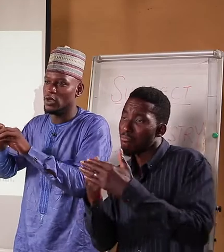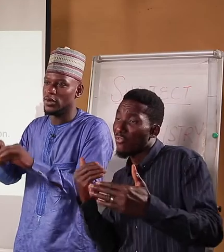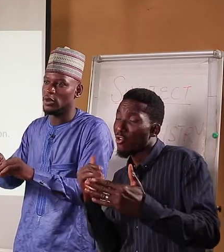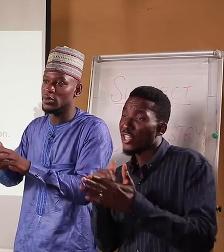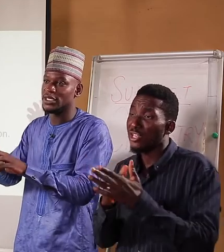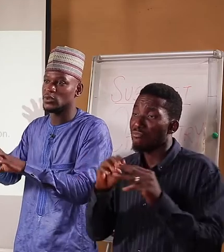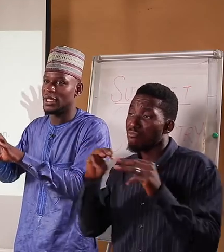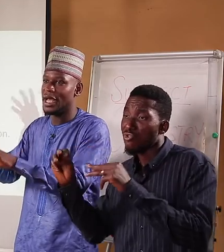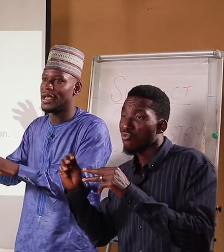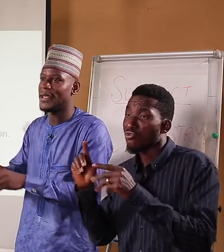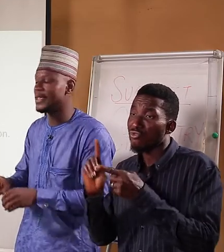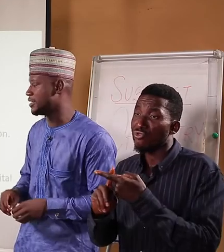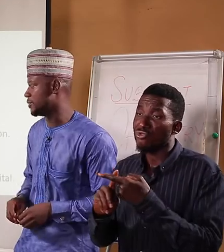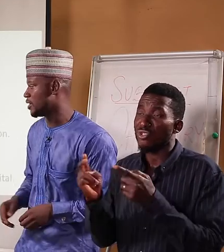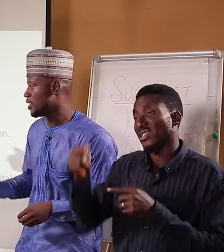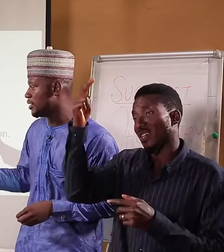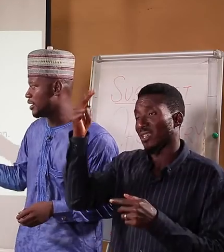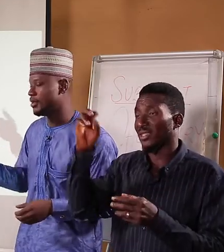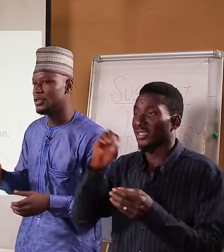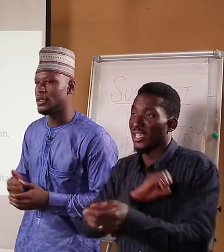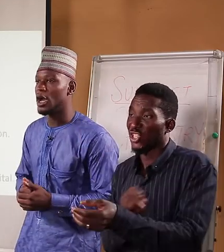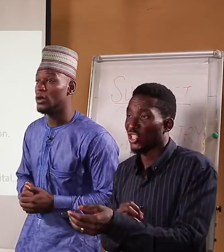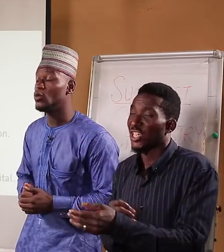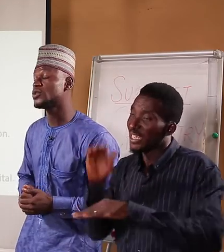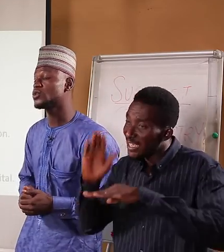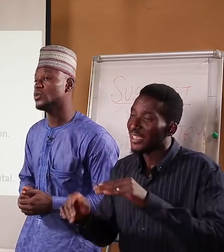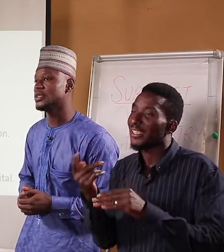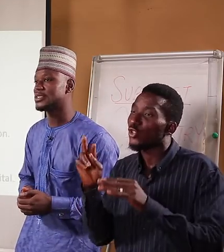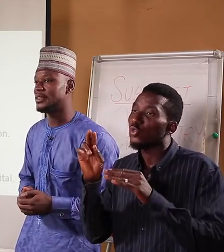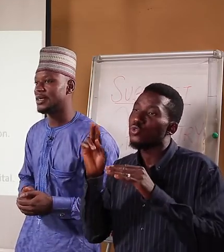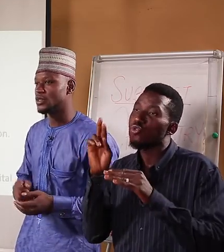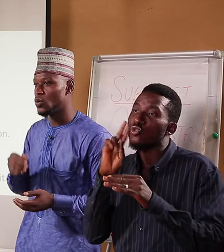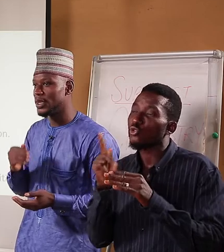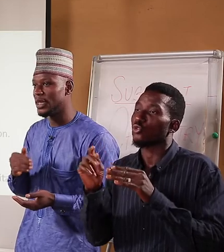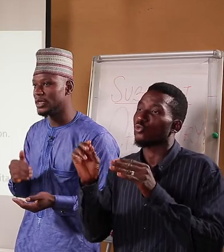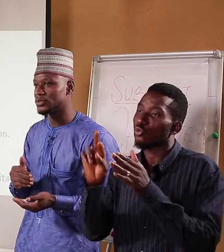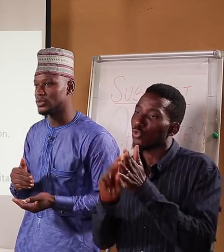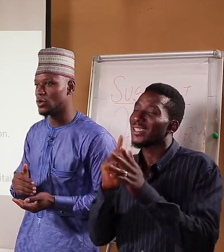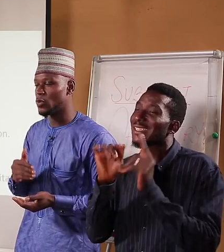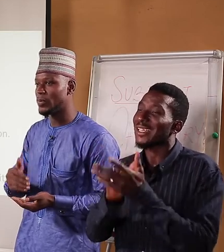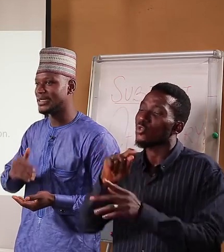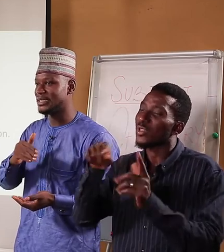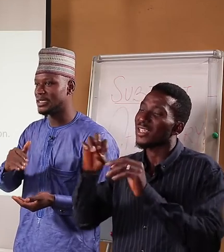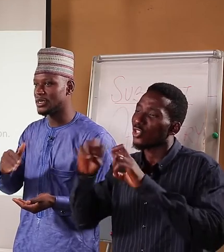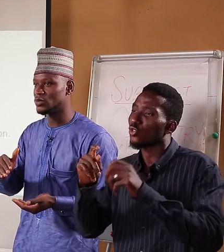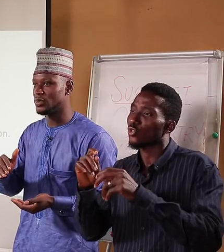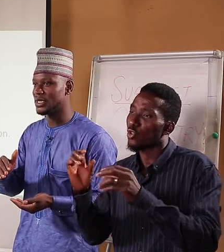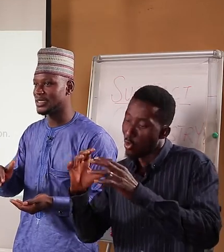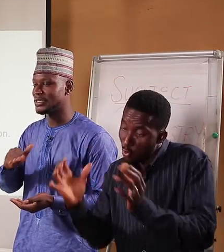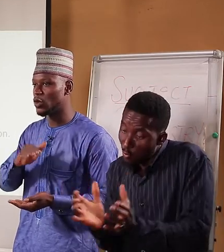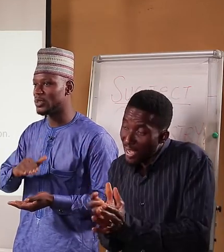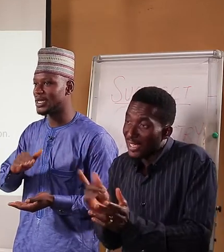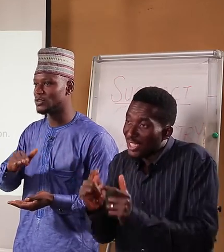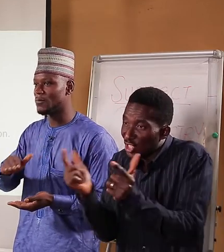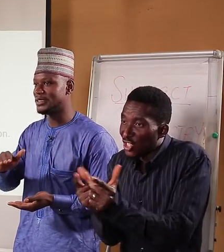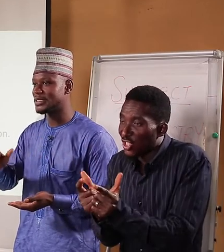with the orbitals with the higher energy. Then the Hund's rule states that when electrons occupies the generate orbitals,